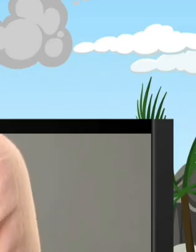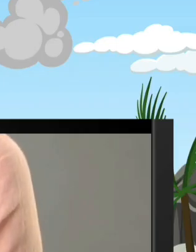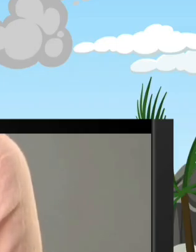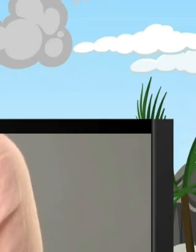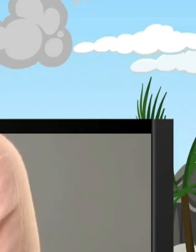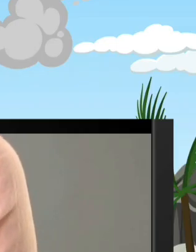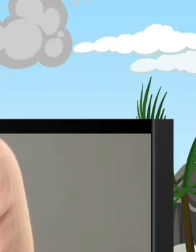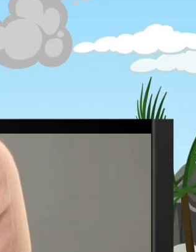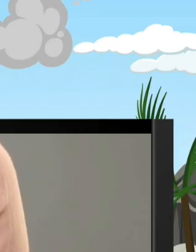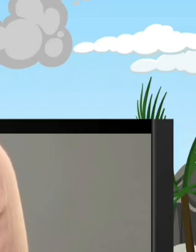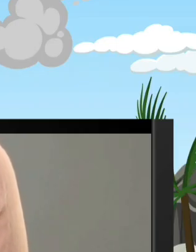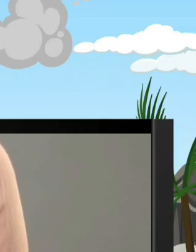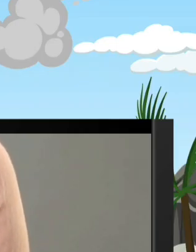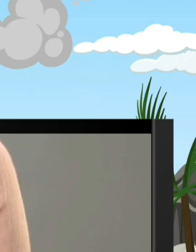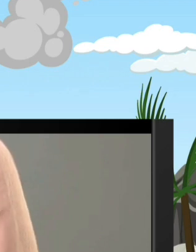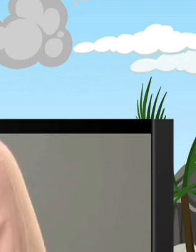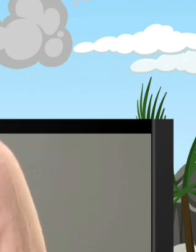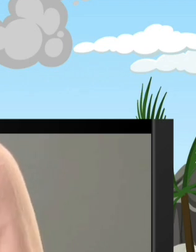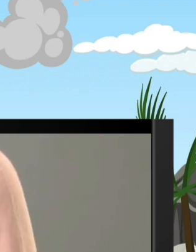stop.